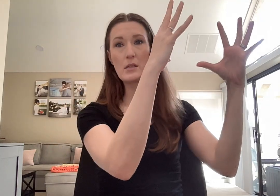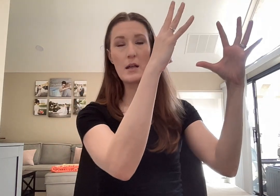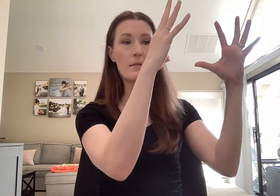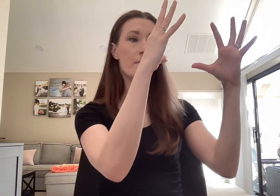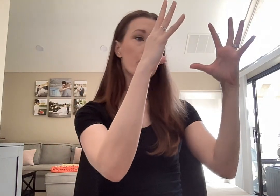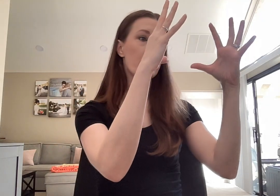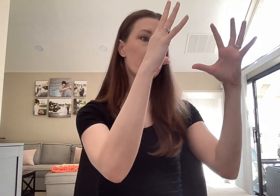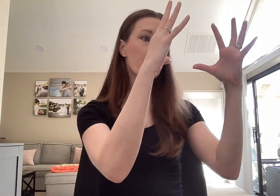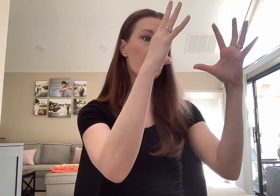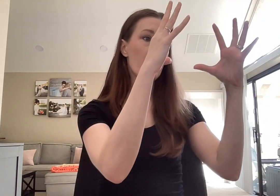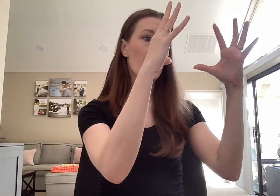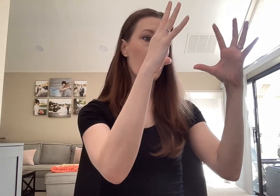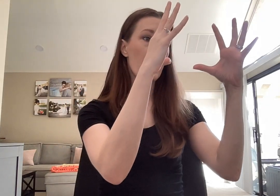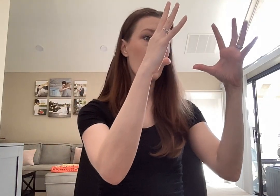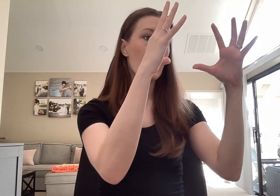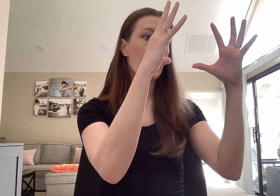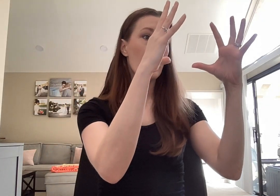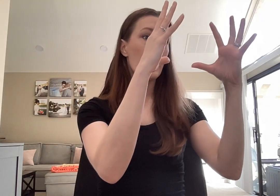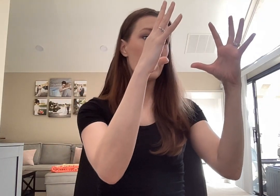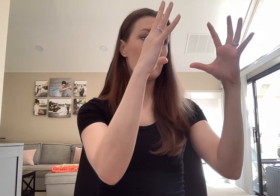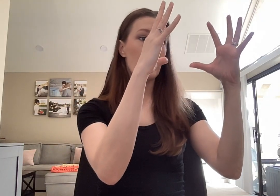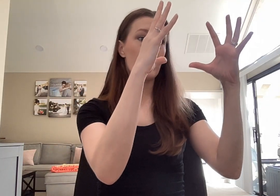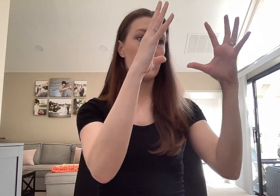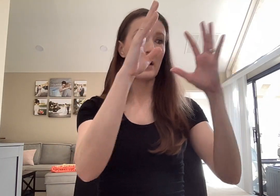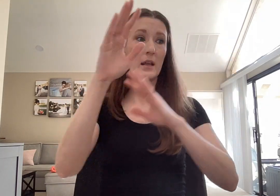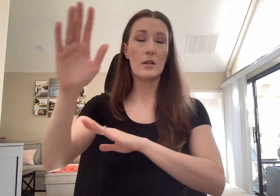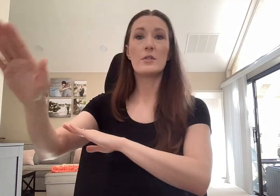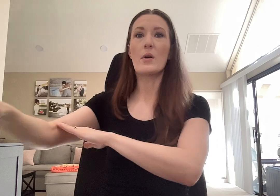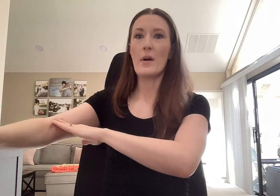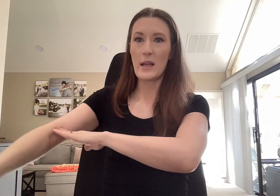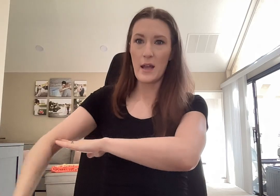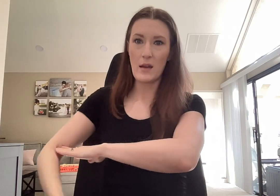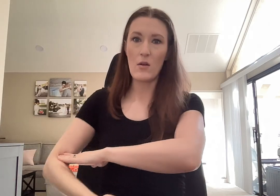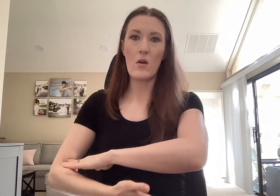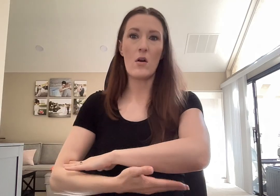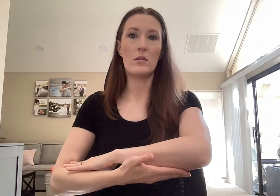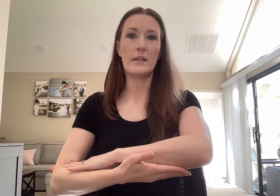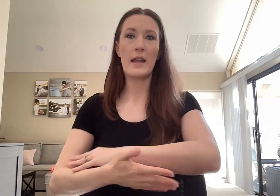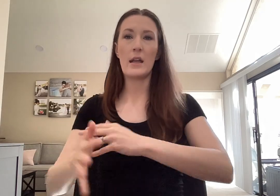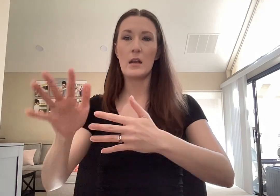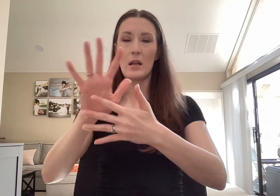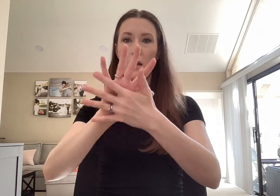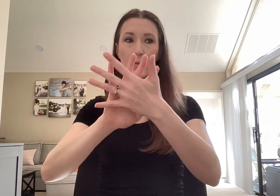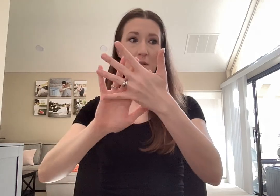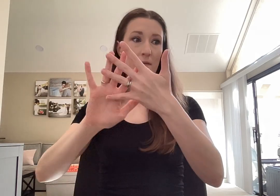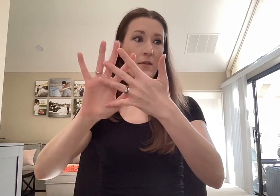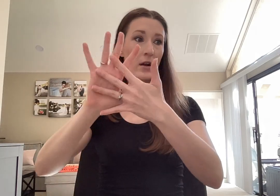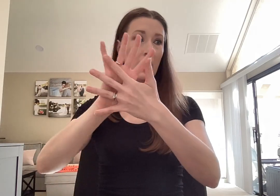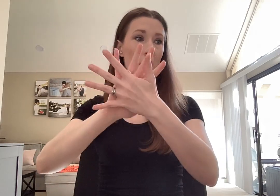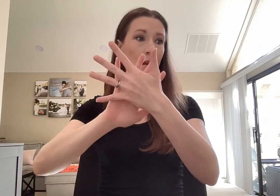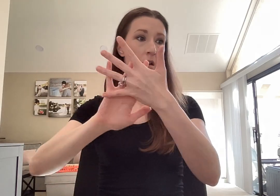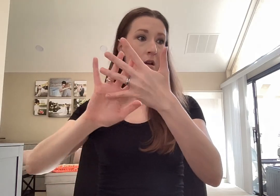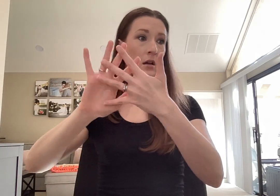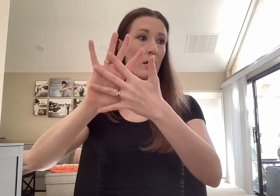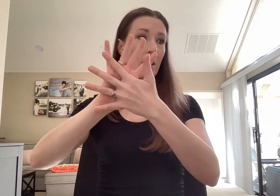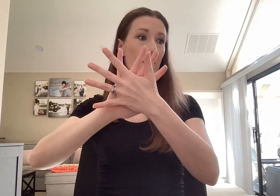side. Okay, gave proof through the night. So again, all night it was foggy, gave